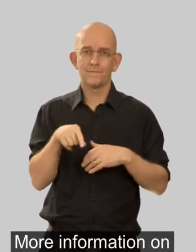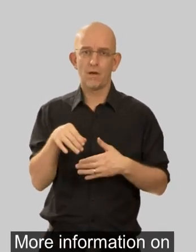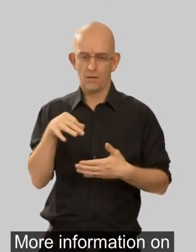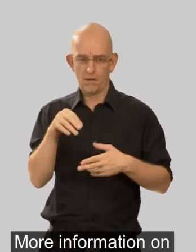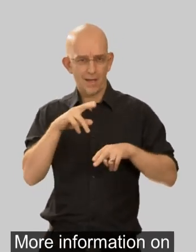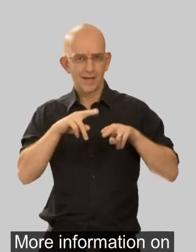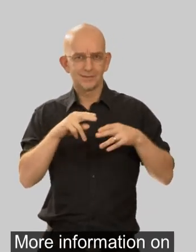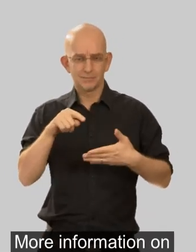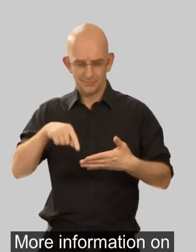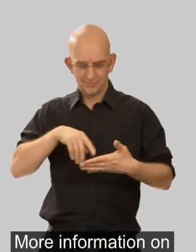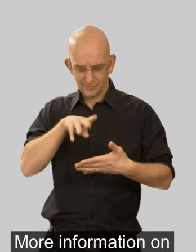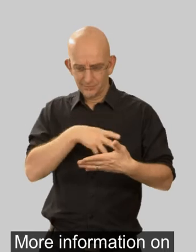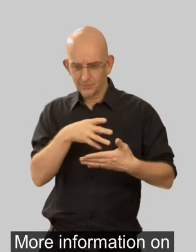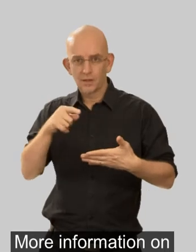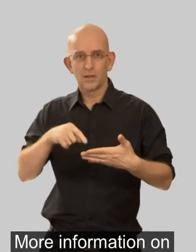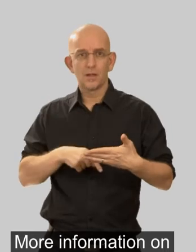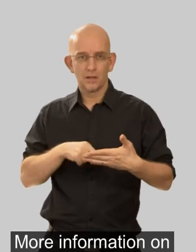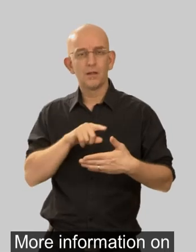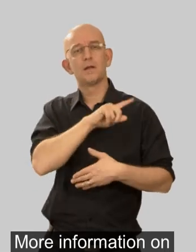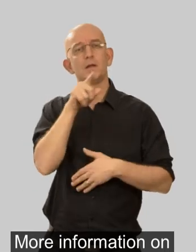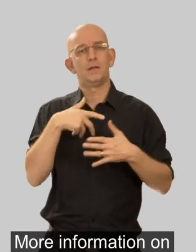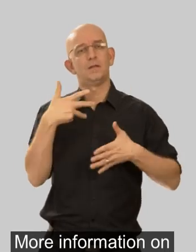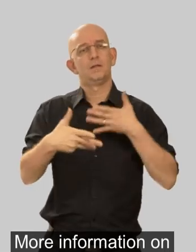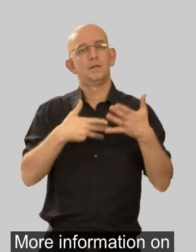More information on the assessment is in the Annex.